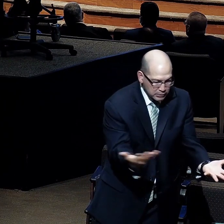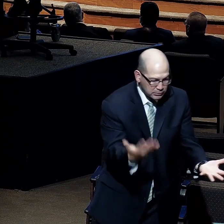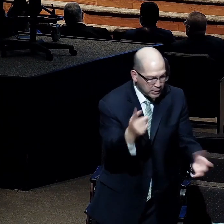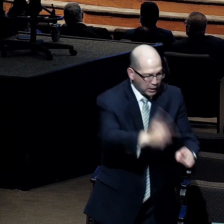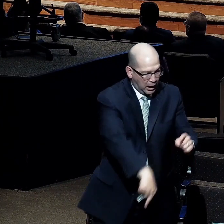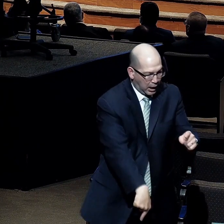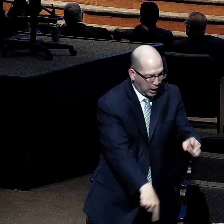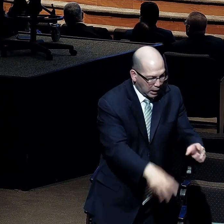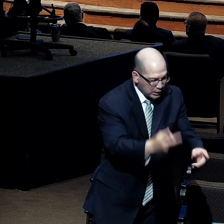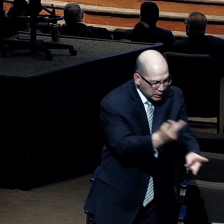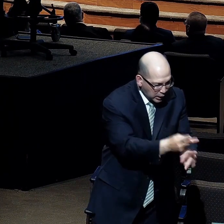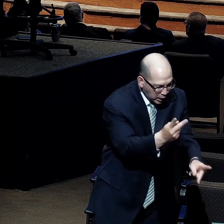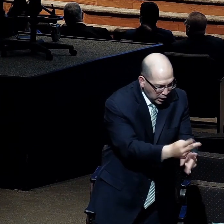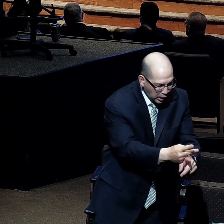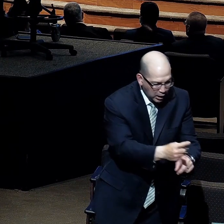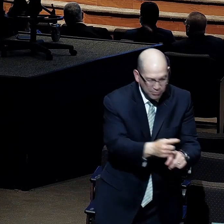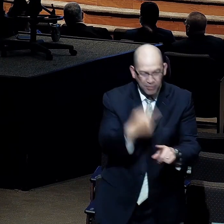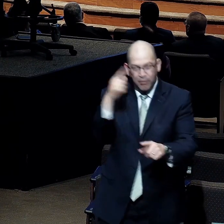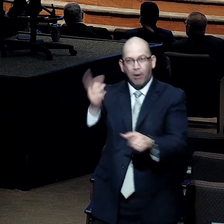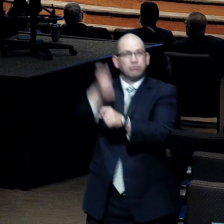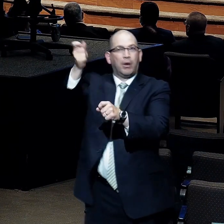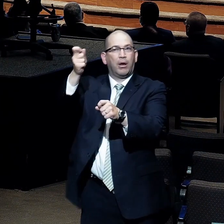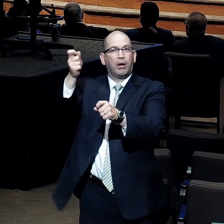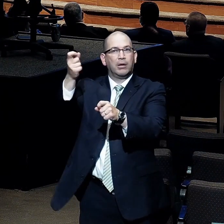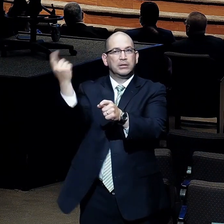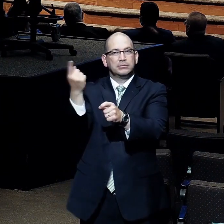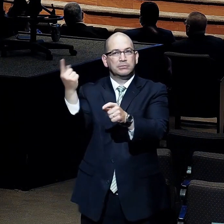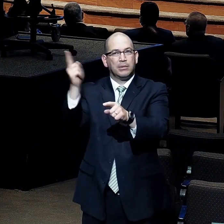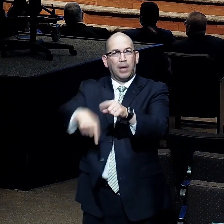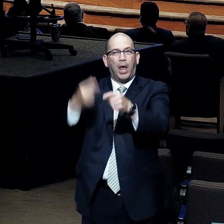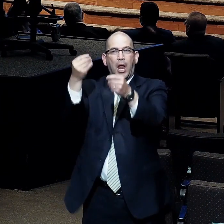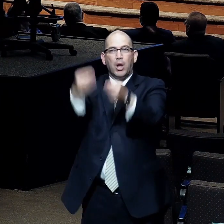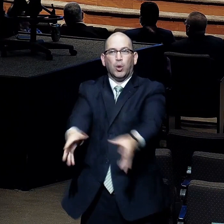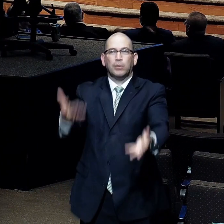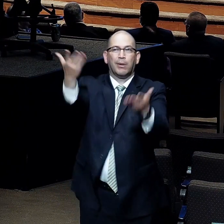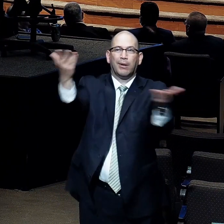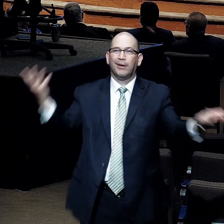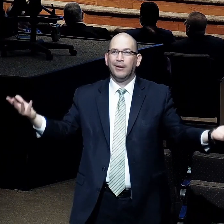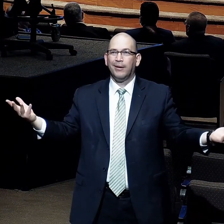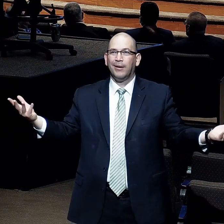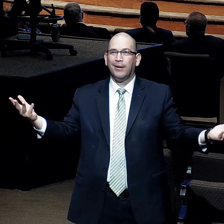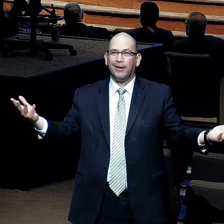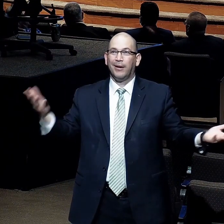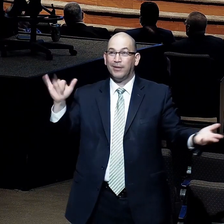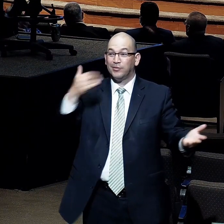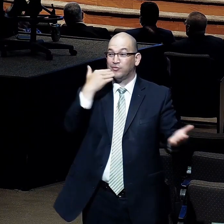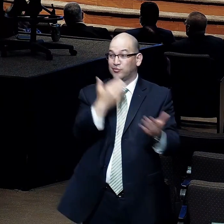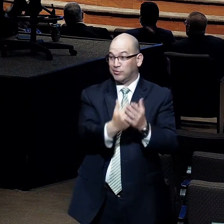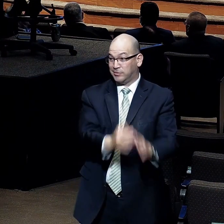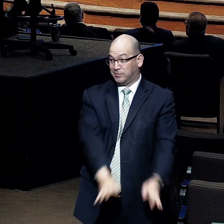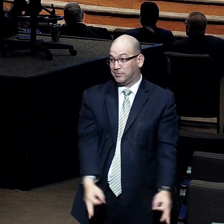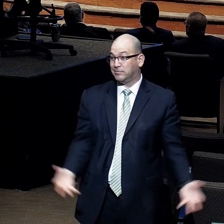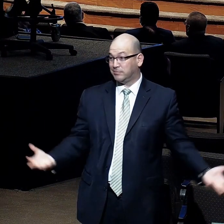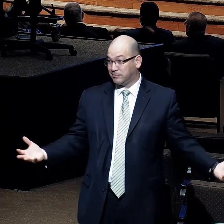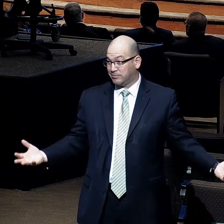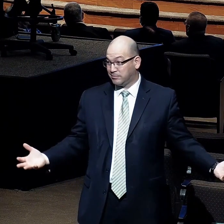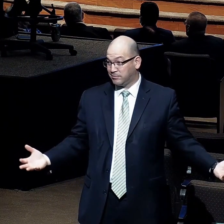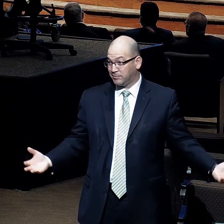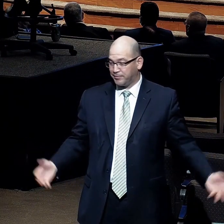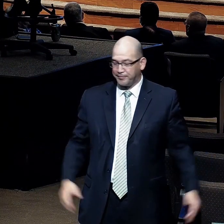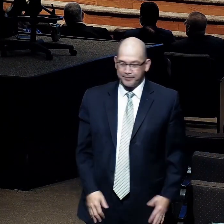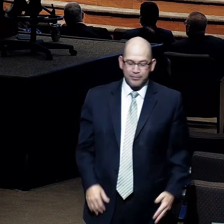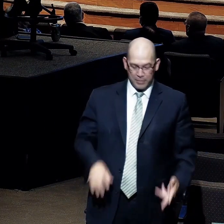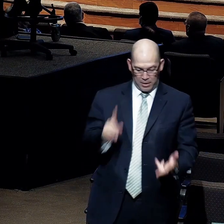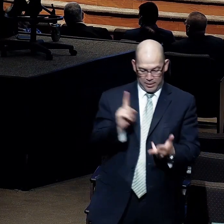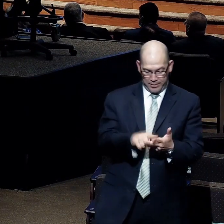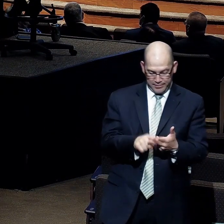eternity lasts forever. There are people dying and going to hell, and what are we doing for those people? Secondly, we see